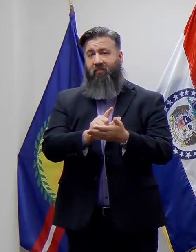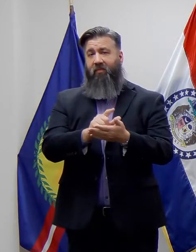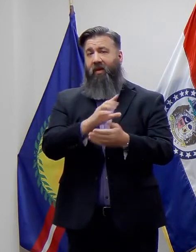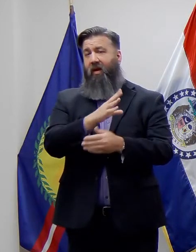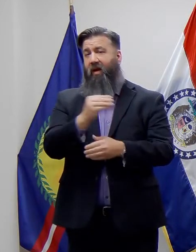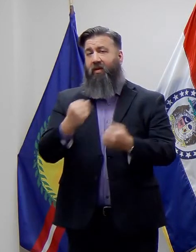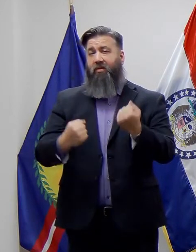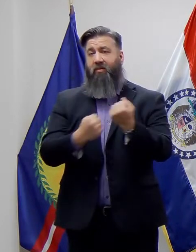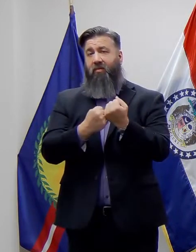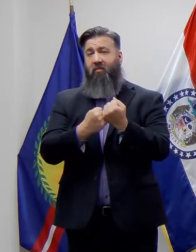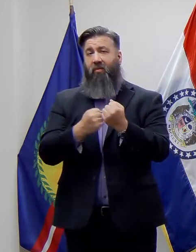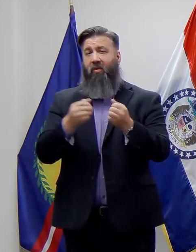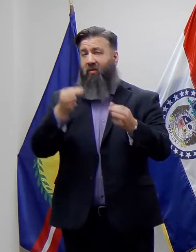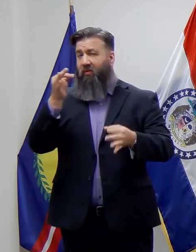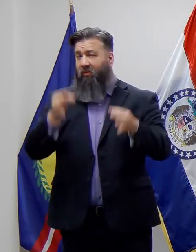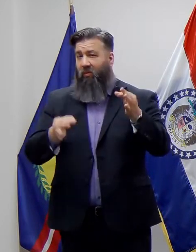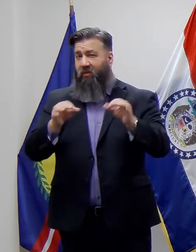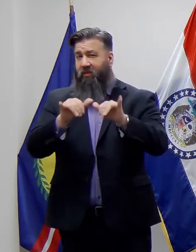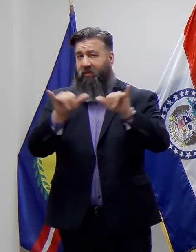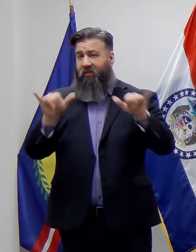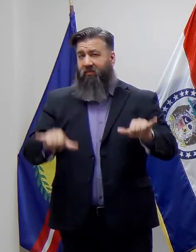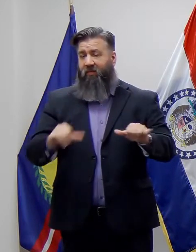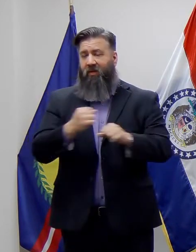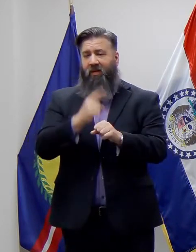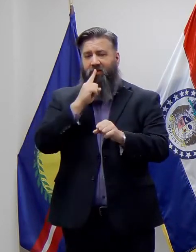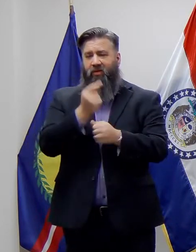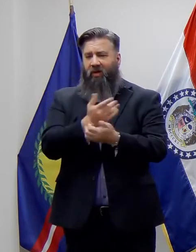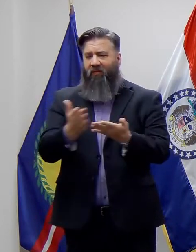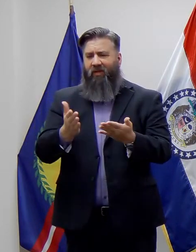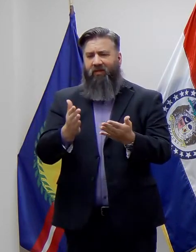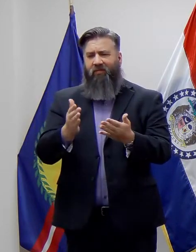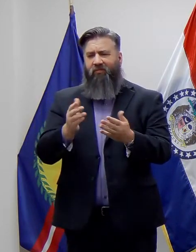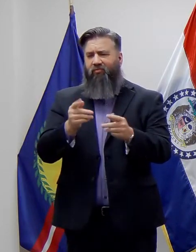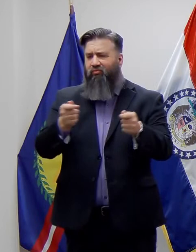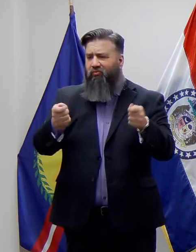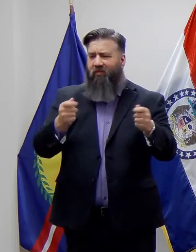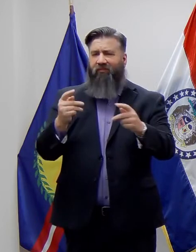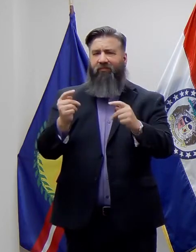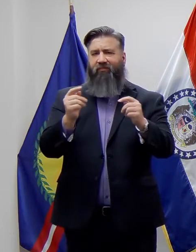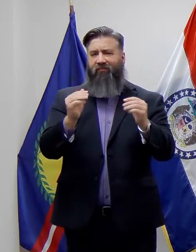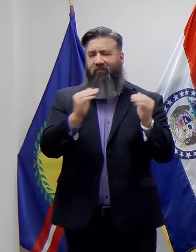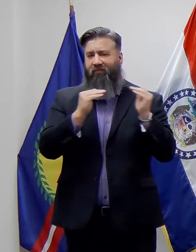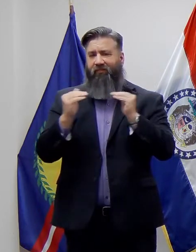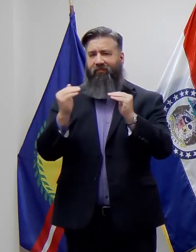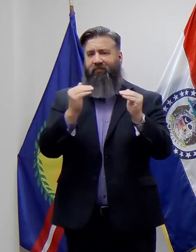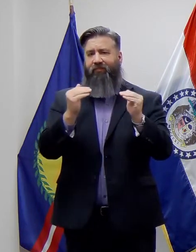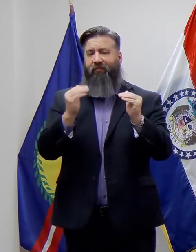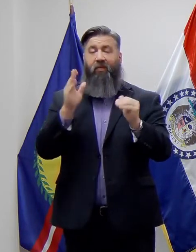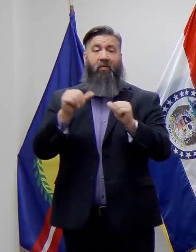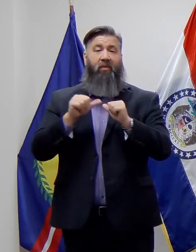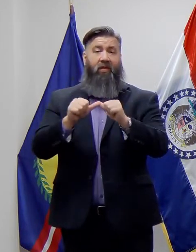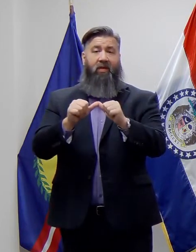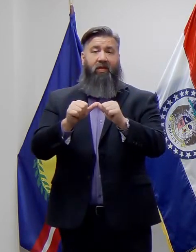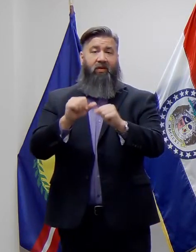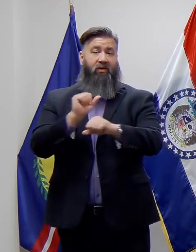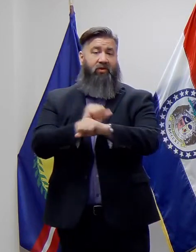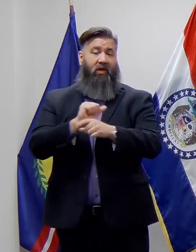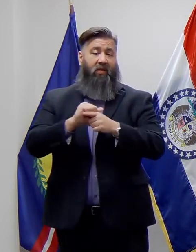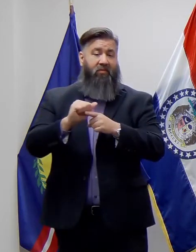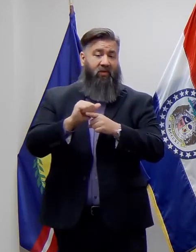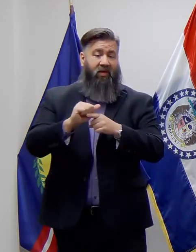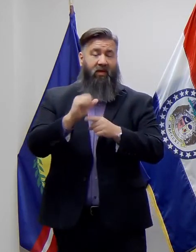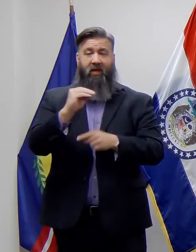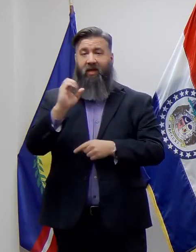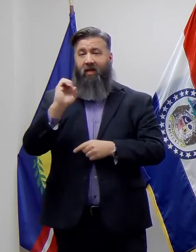place that treats everyone fairly. And we'll continue increasing our job training and educational opportunities for those